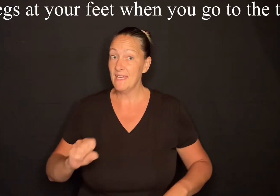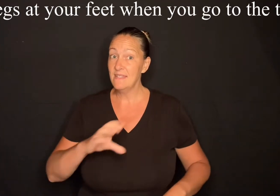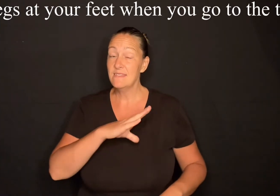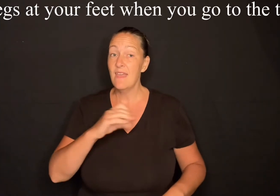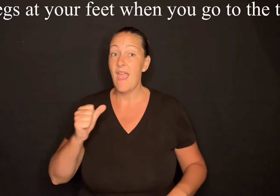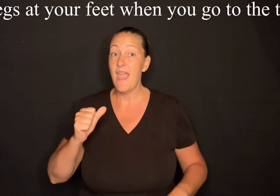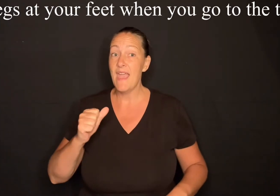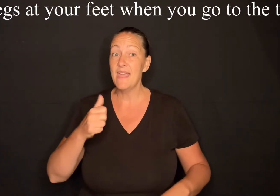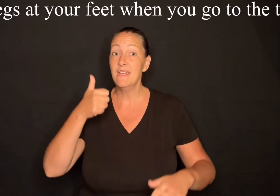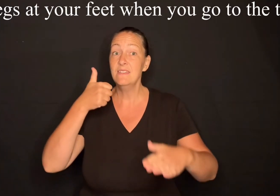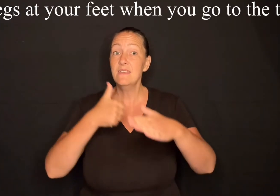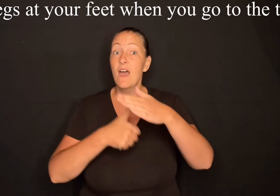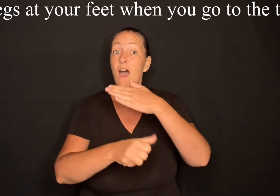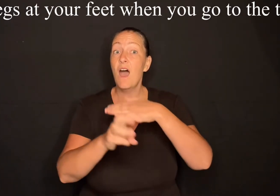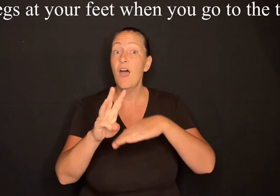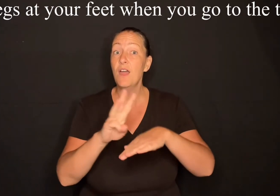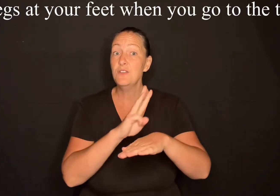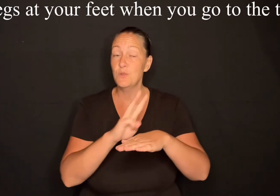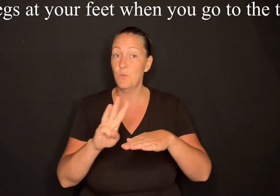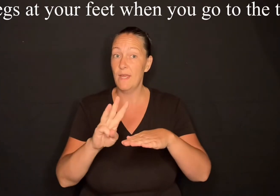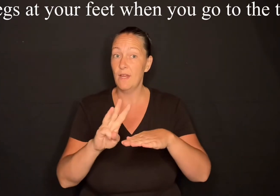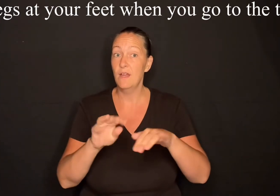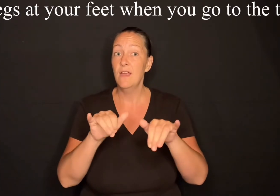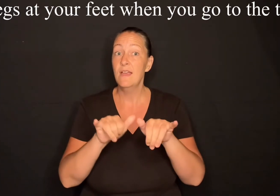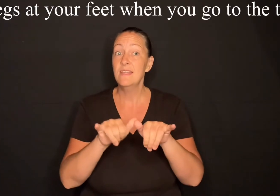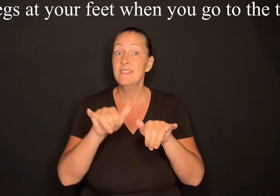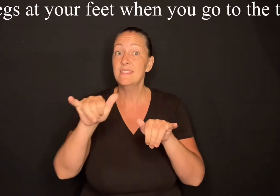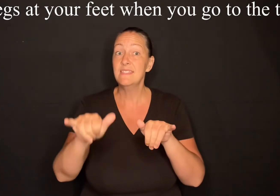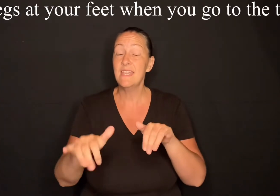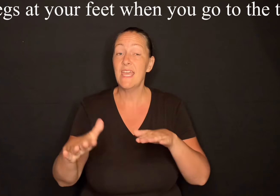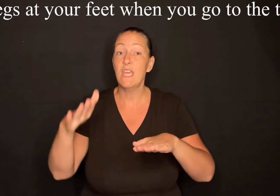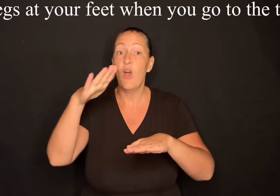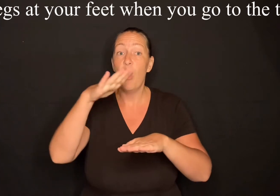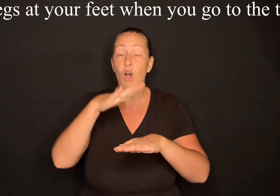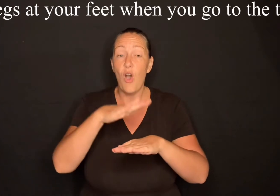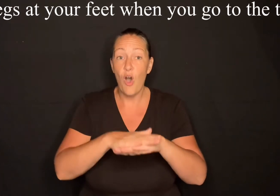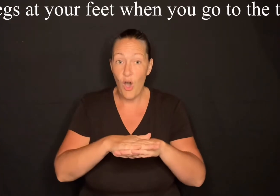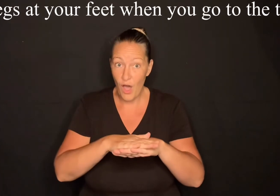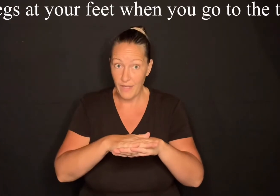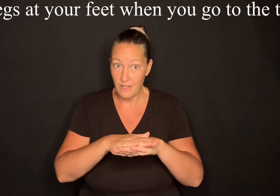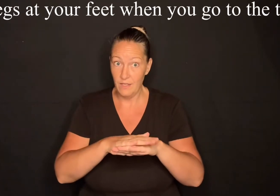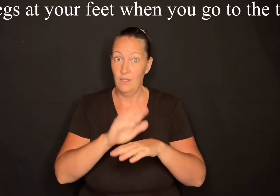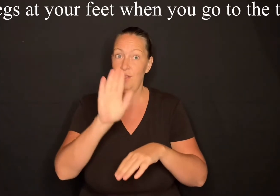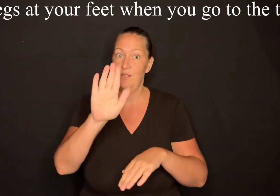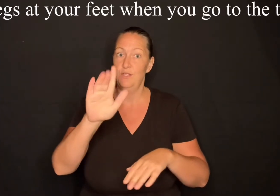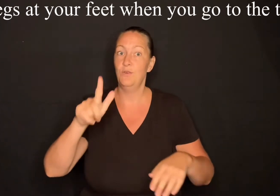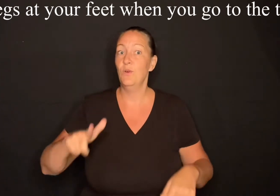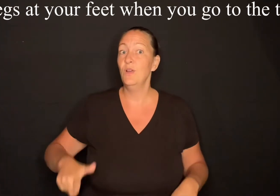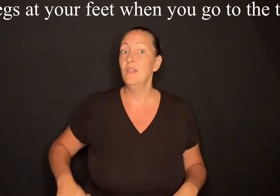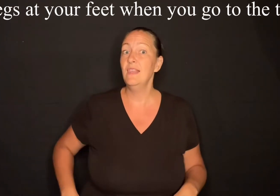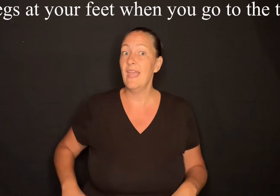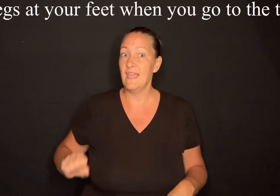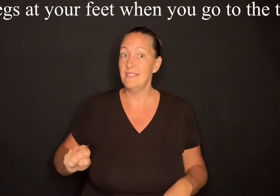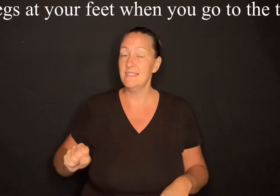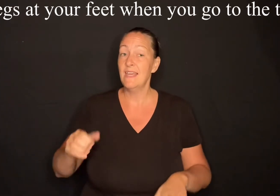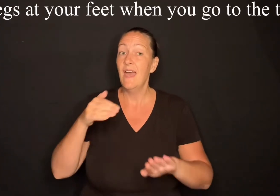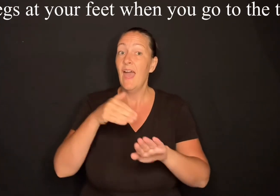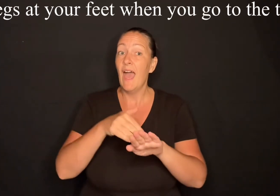Pants and underwear stay on your legs